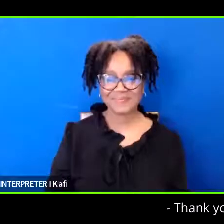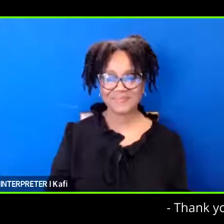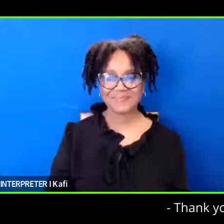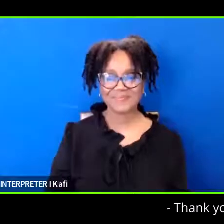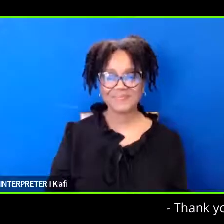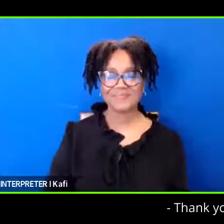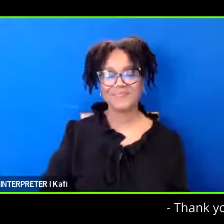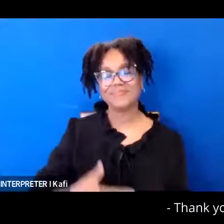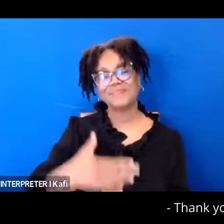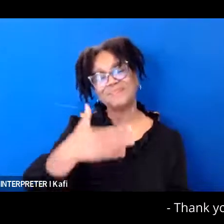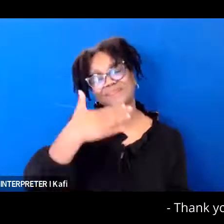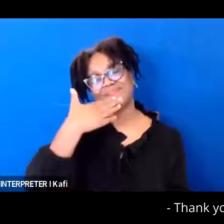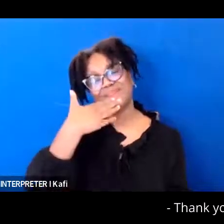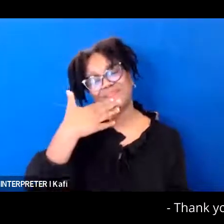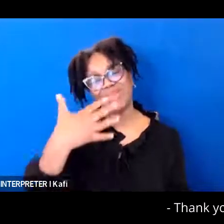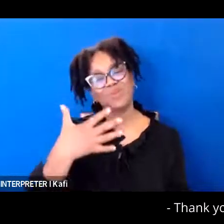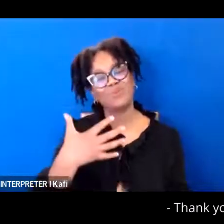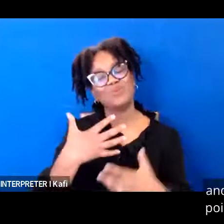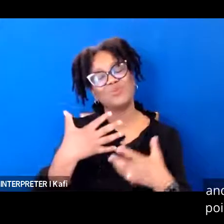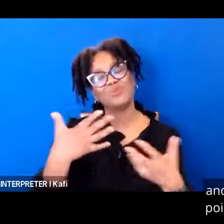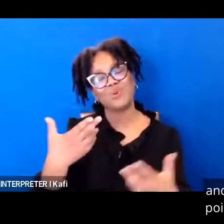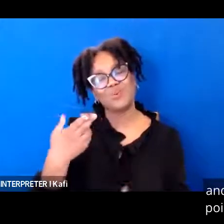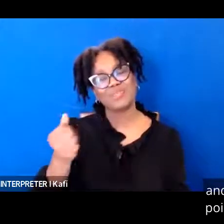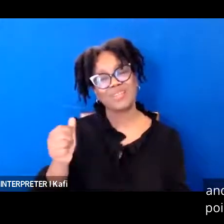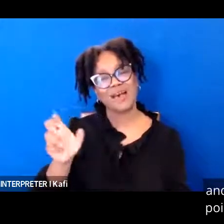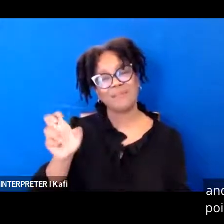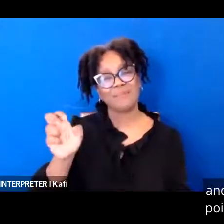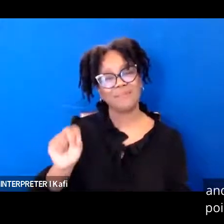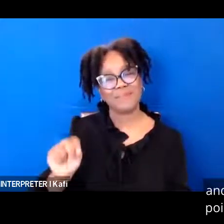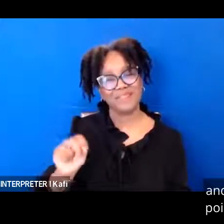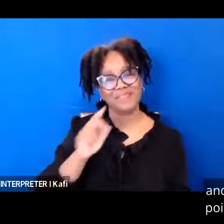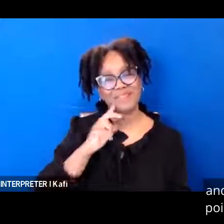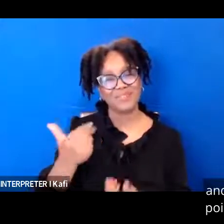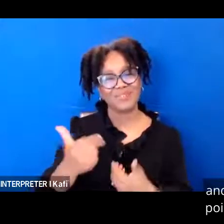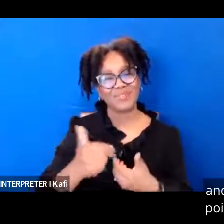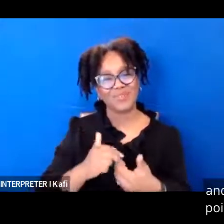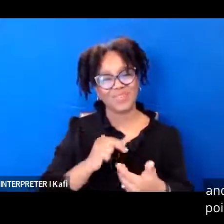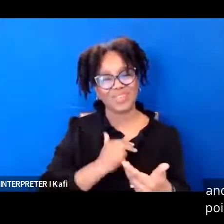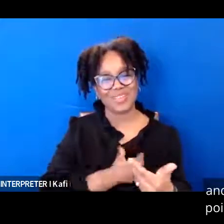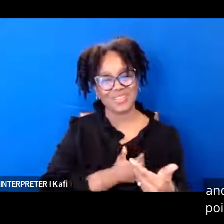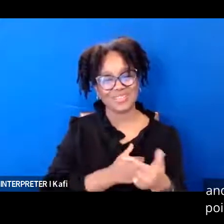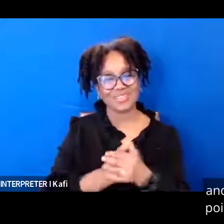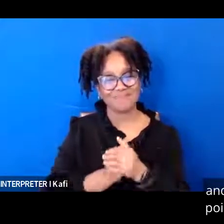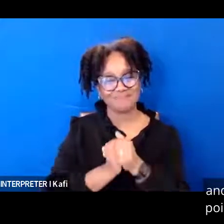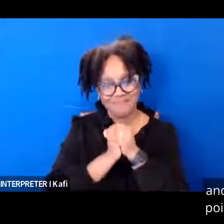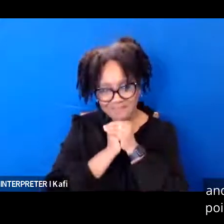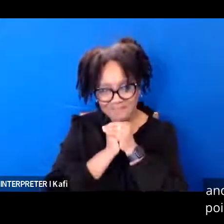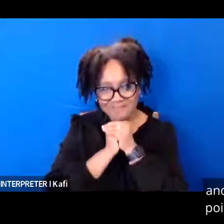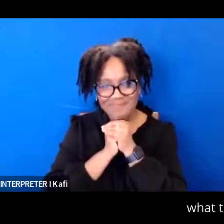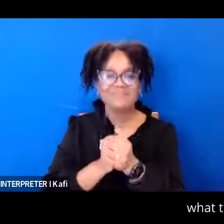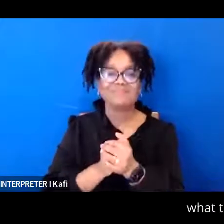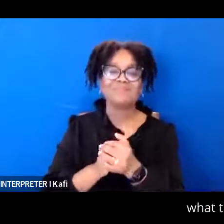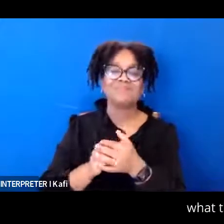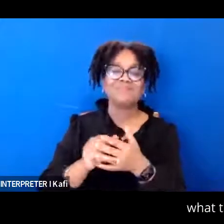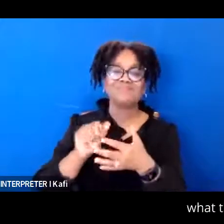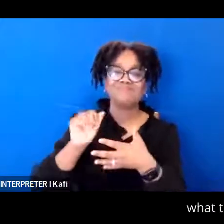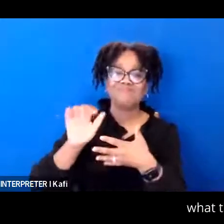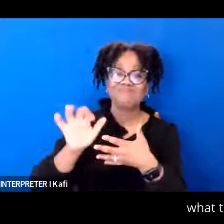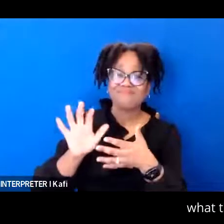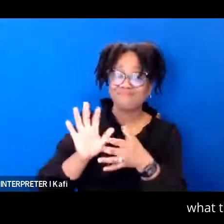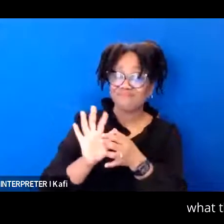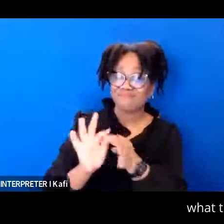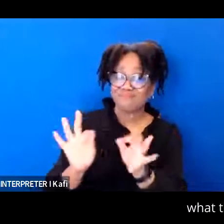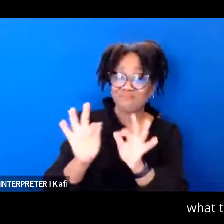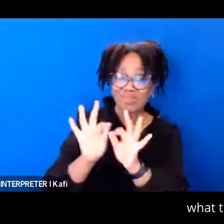thank you so much haben for joining us and sharing those important points of image descriptions what that means to